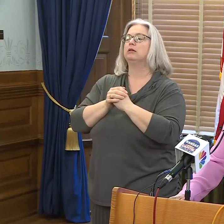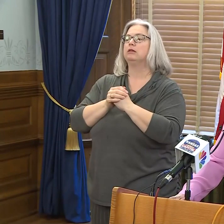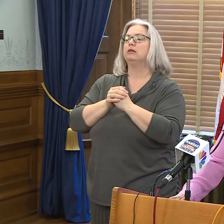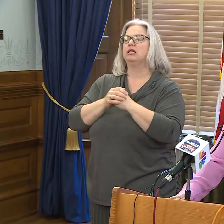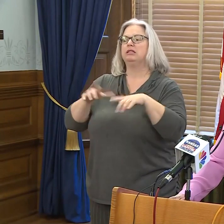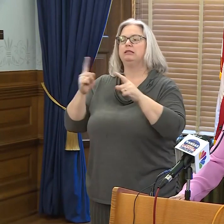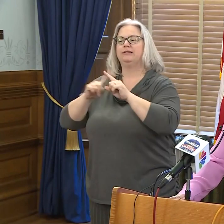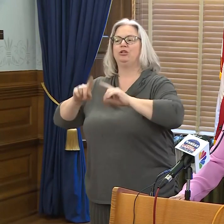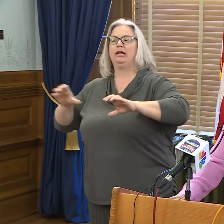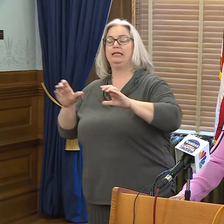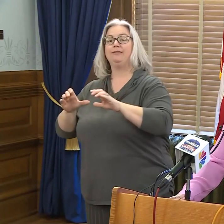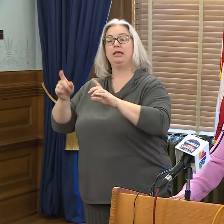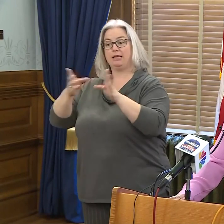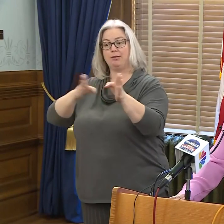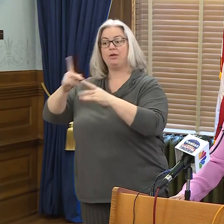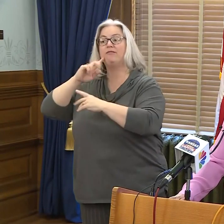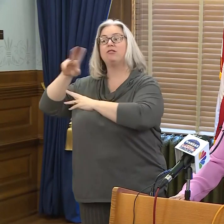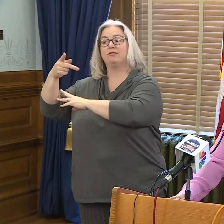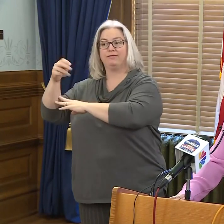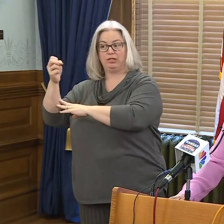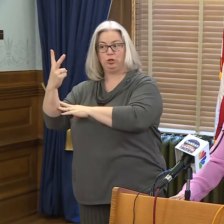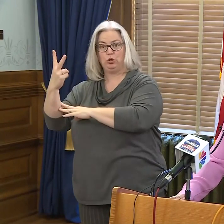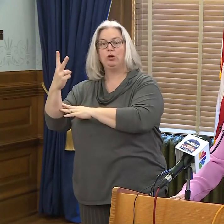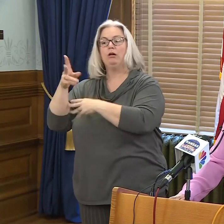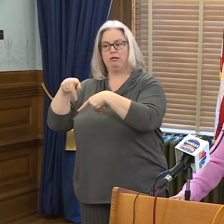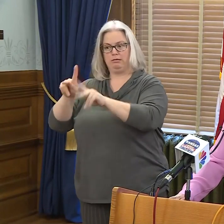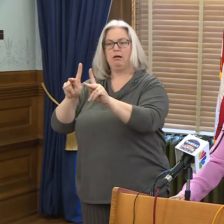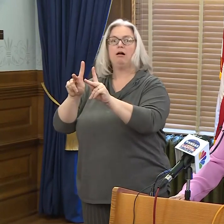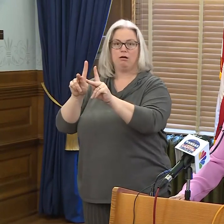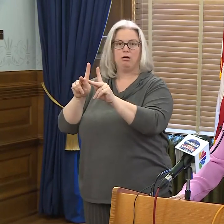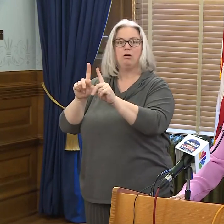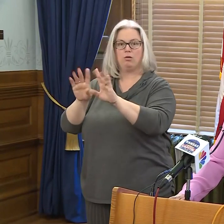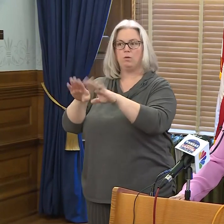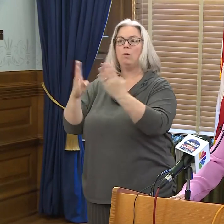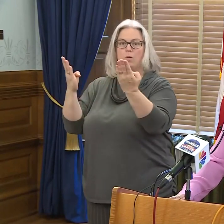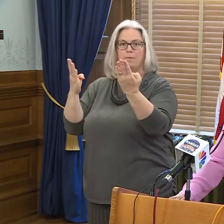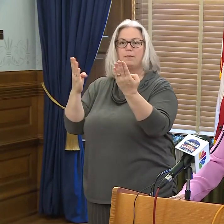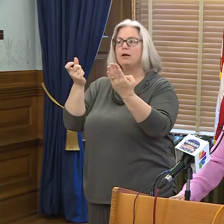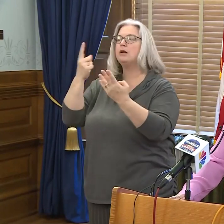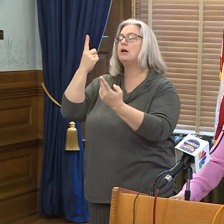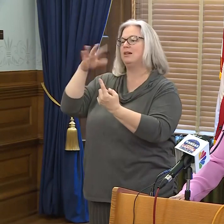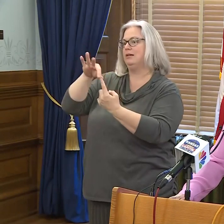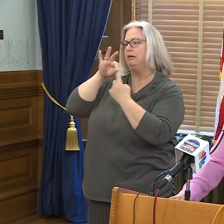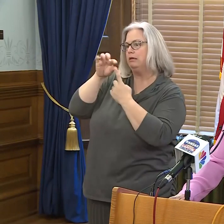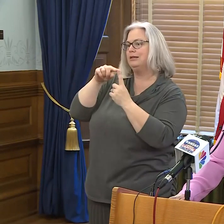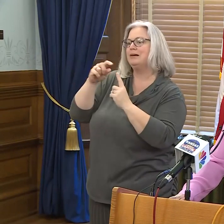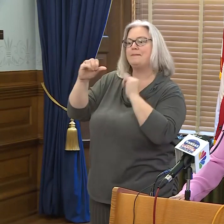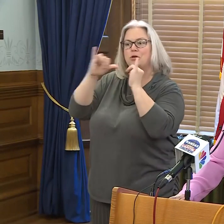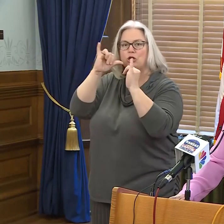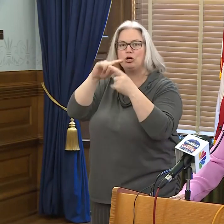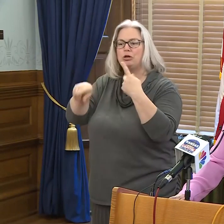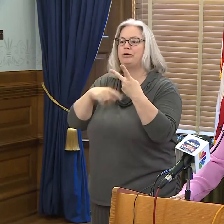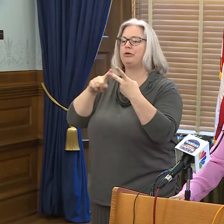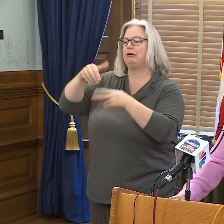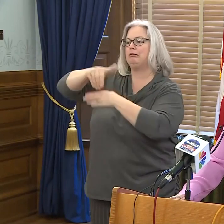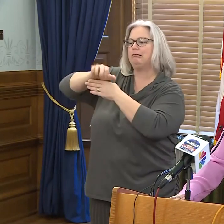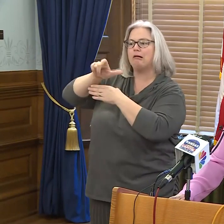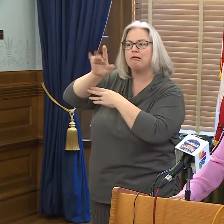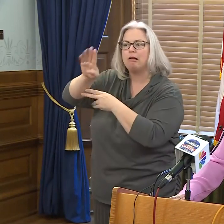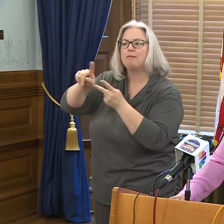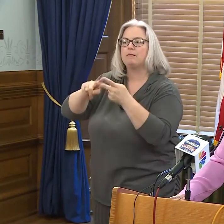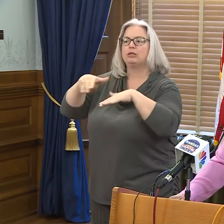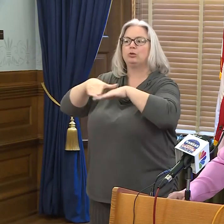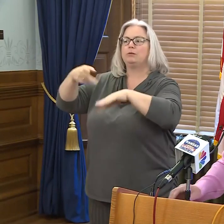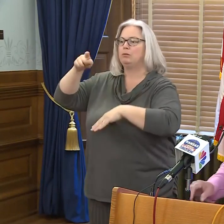and activities slated for Phase 2 will be allowed to open, with the exception of bars, nightclubs, and